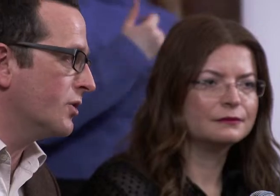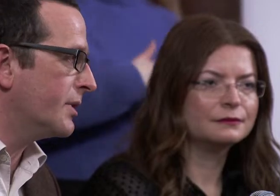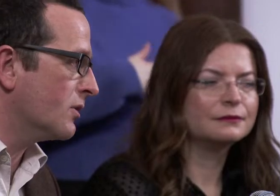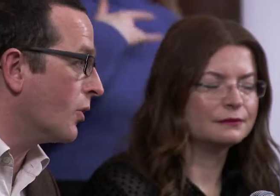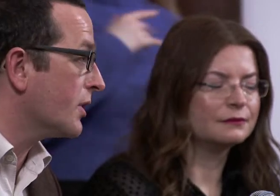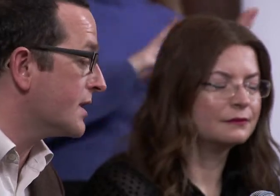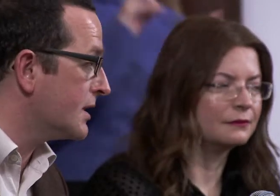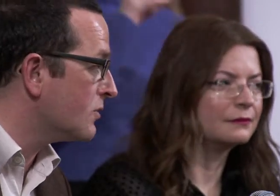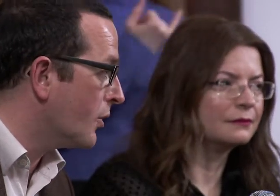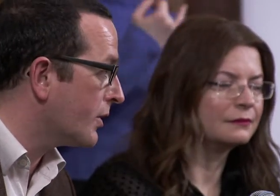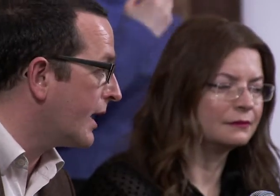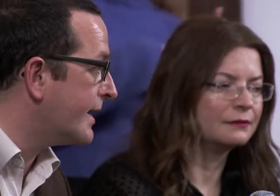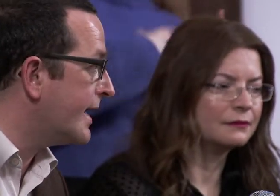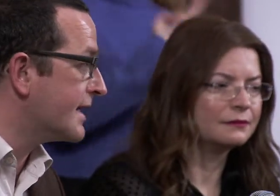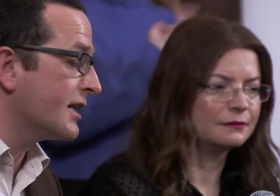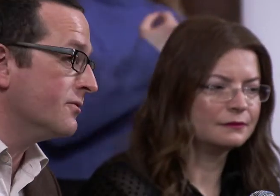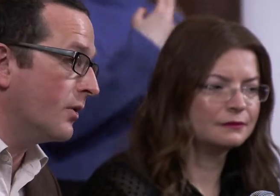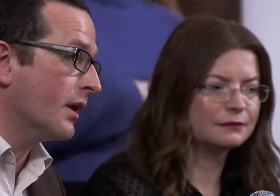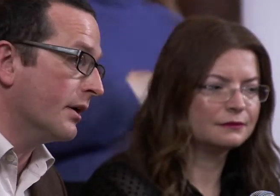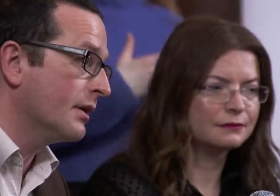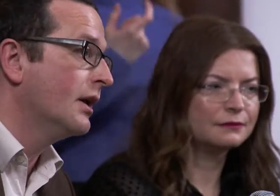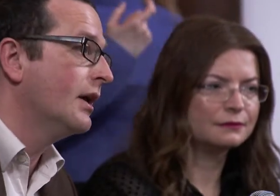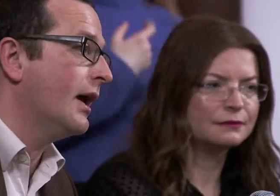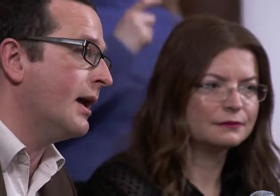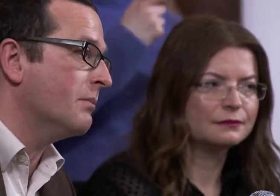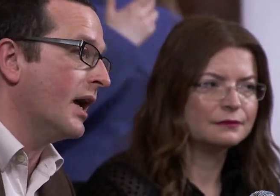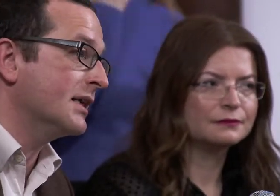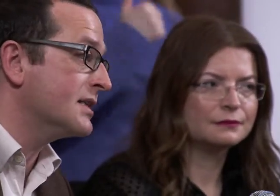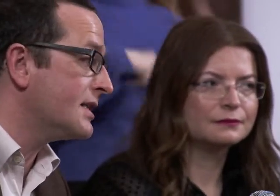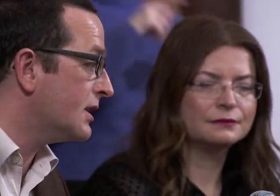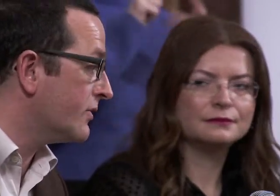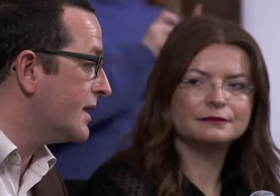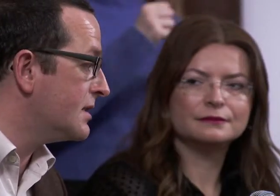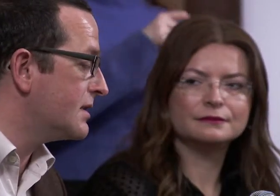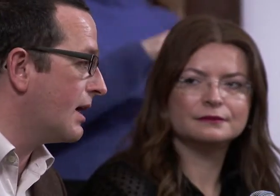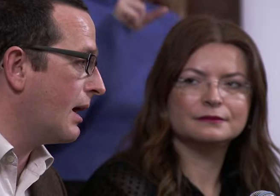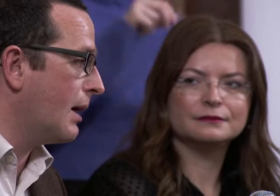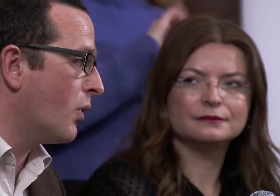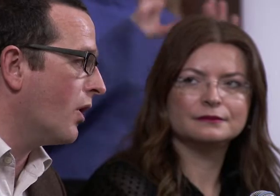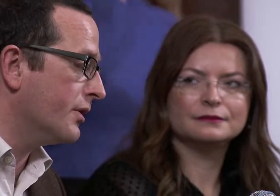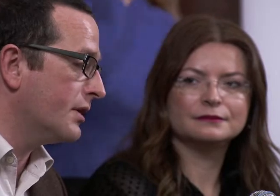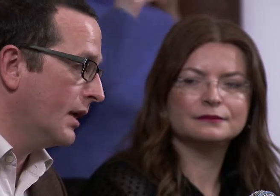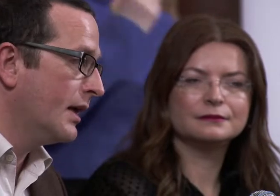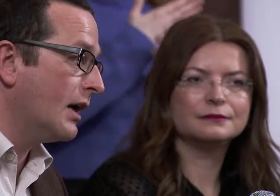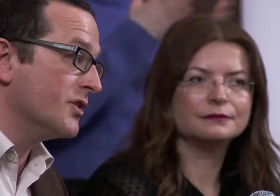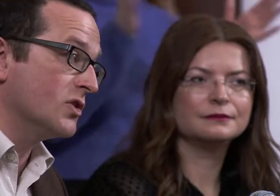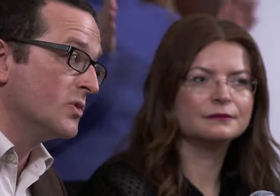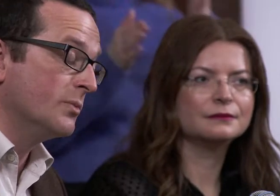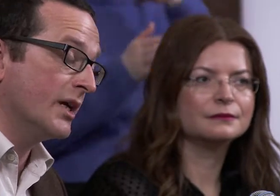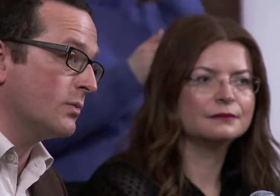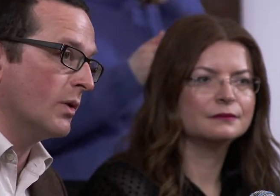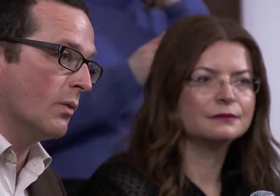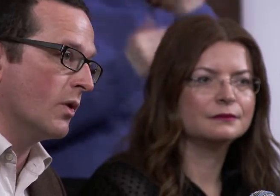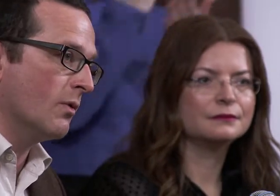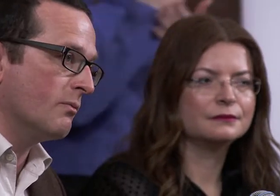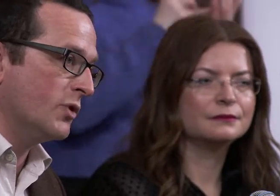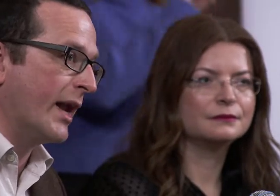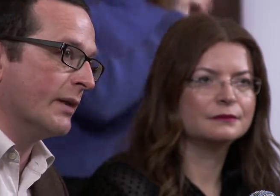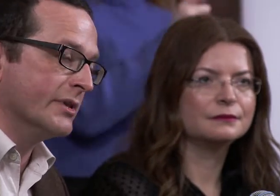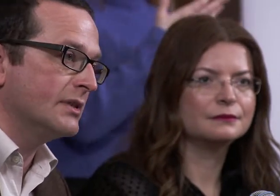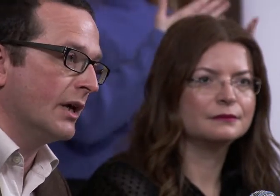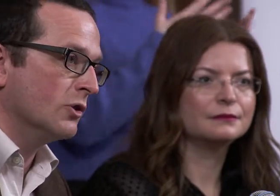felt should be in the report is in the report, and then to get to vote on it. And you can see there is a broad, on some subjects we